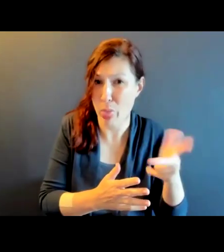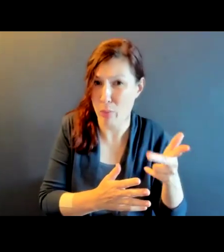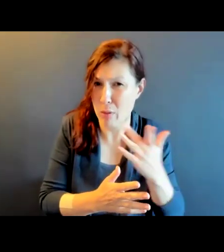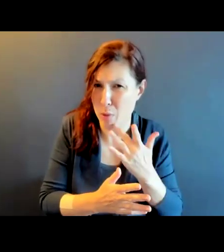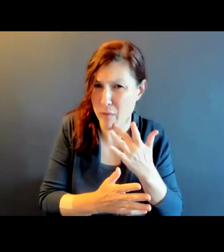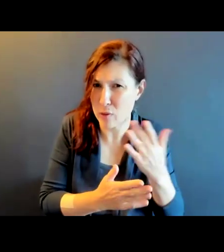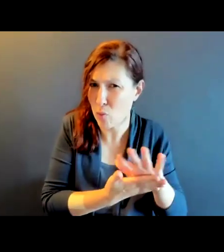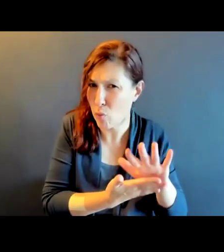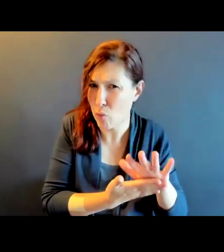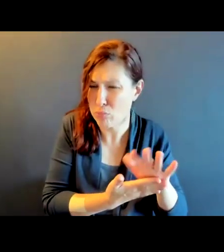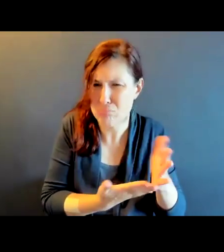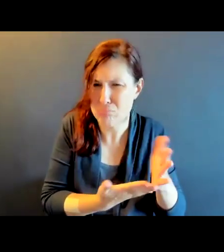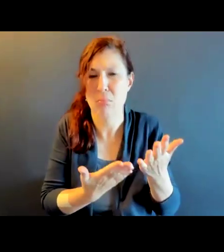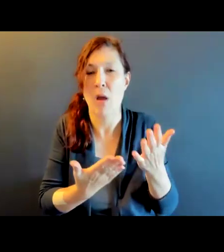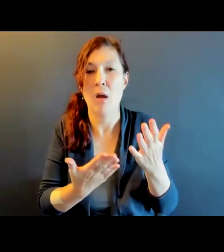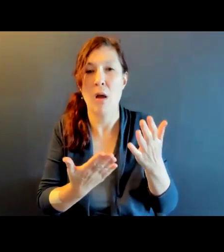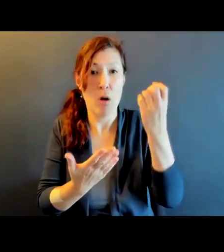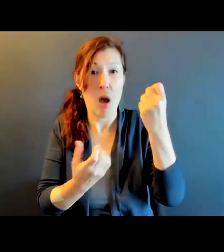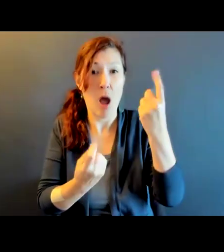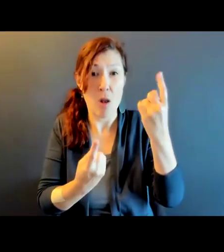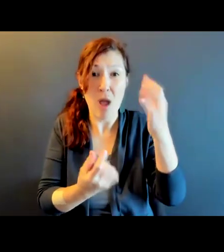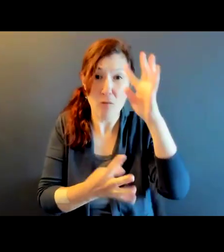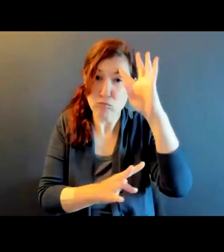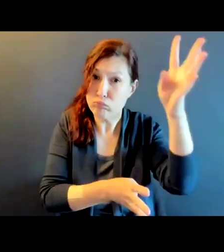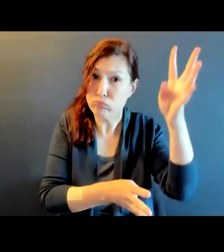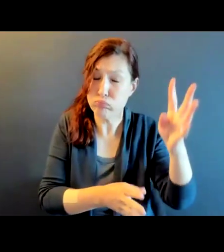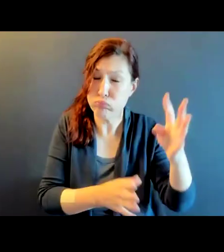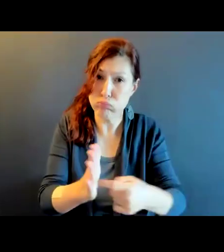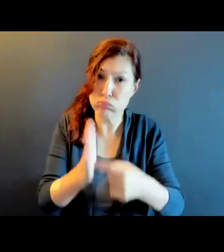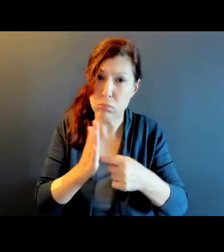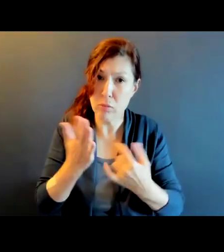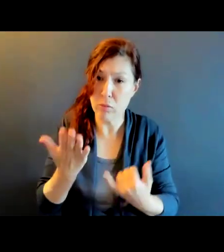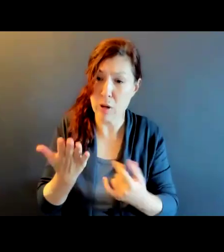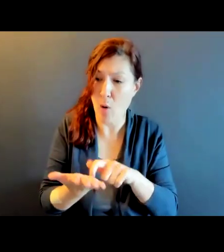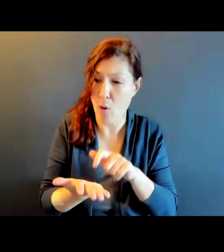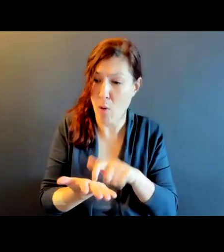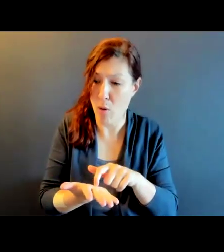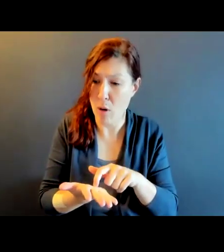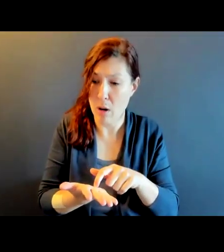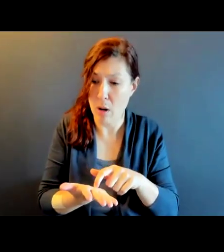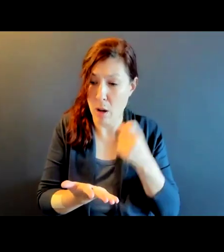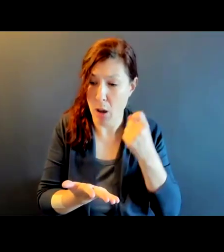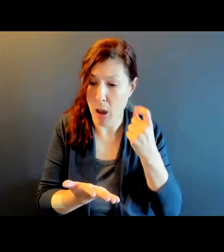the simulations you are presenting to me right here, they are all always,